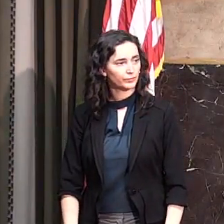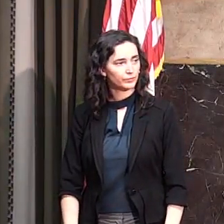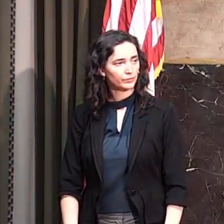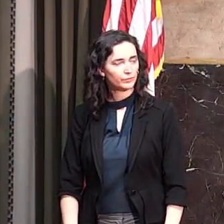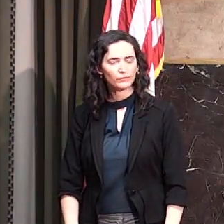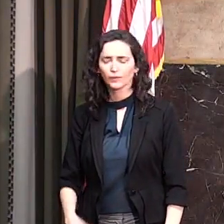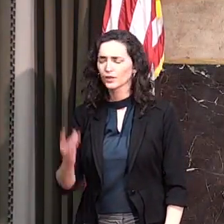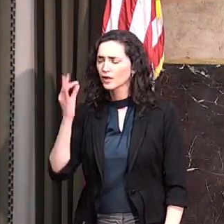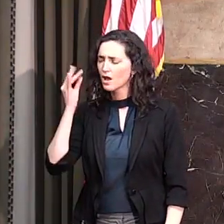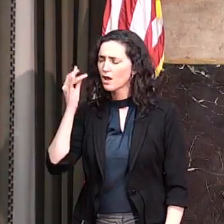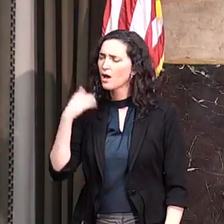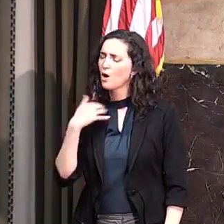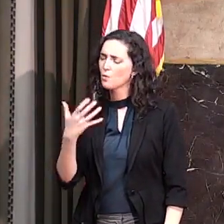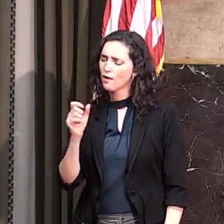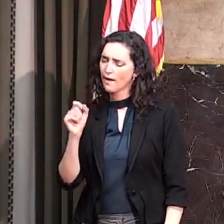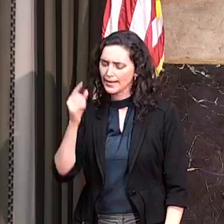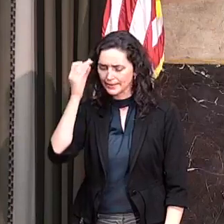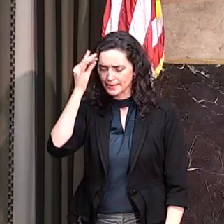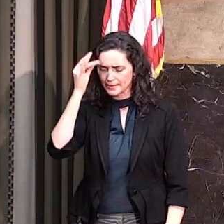Want to ask, I